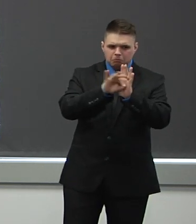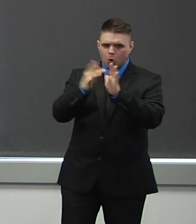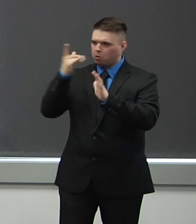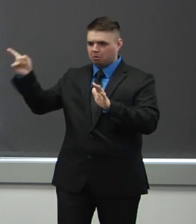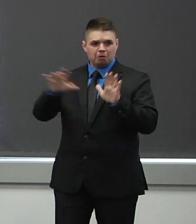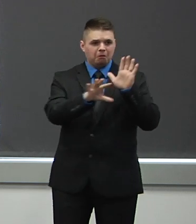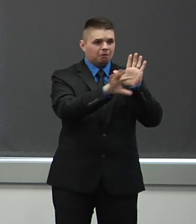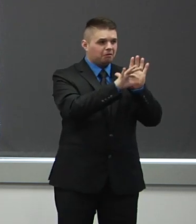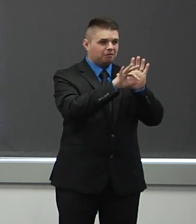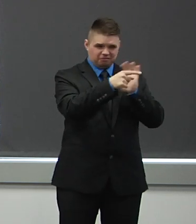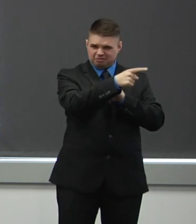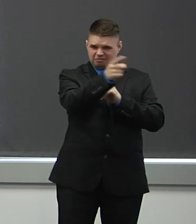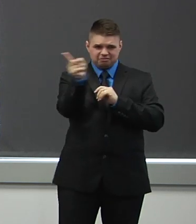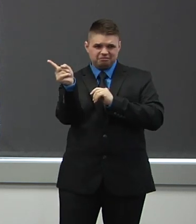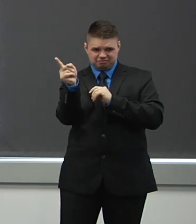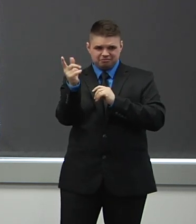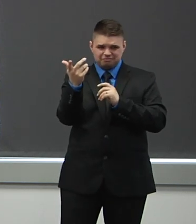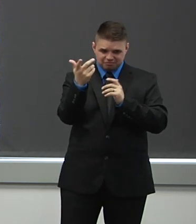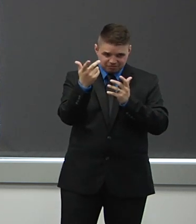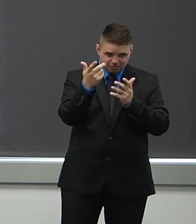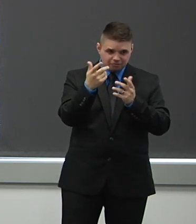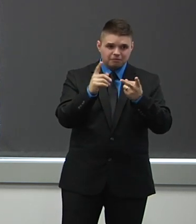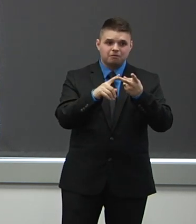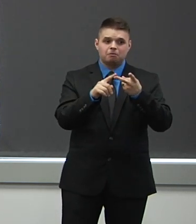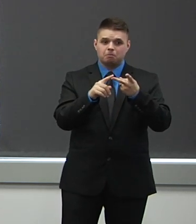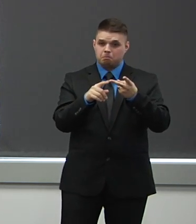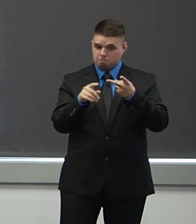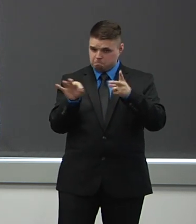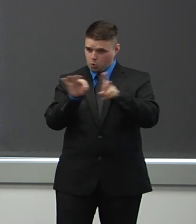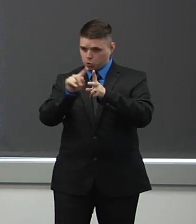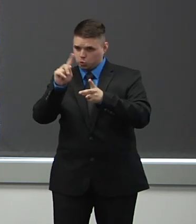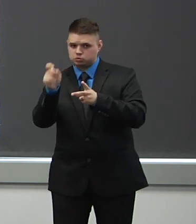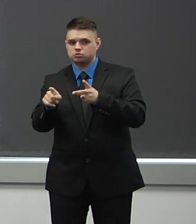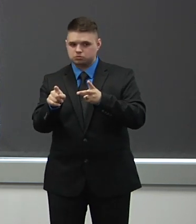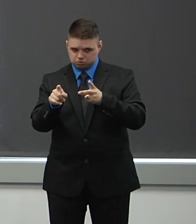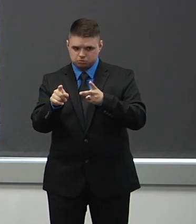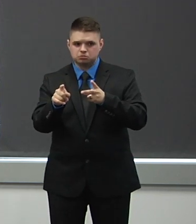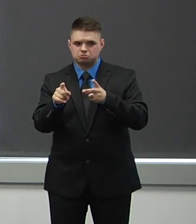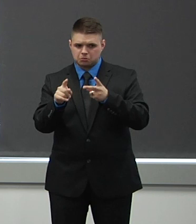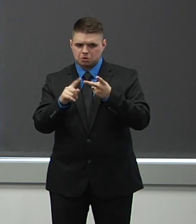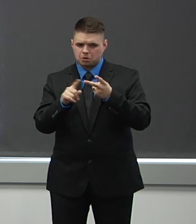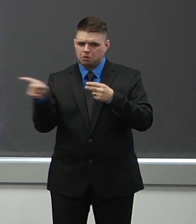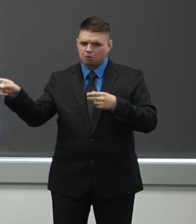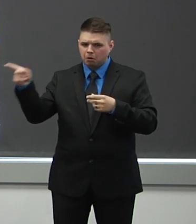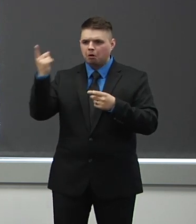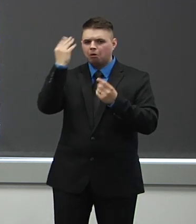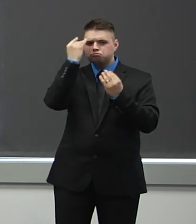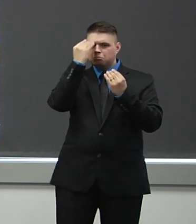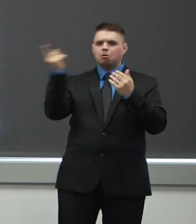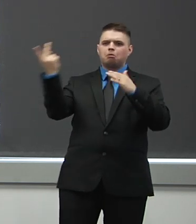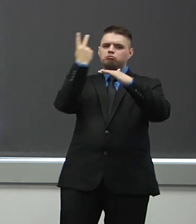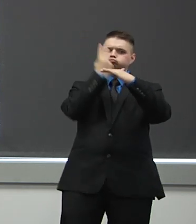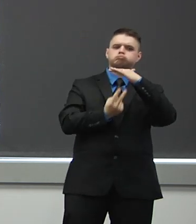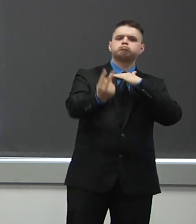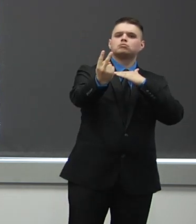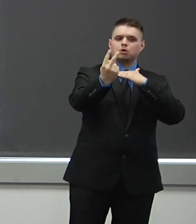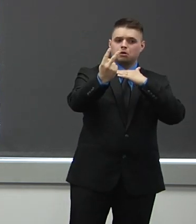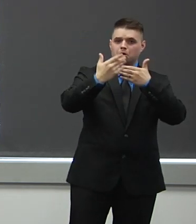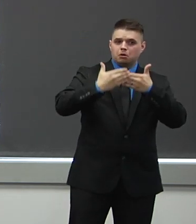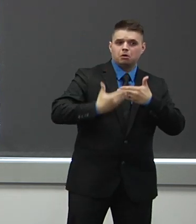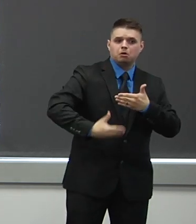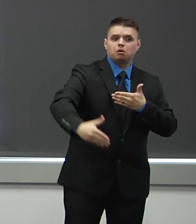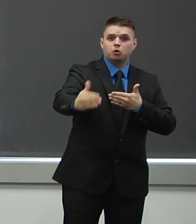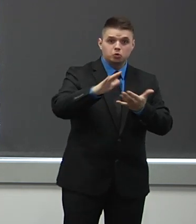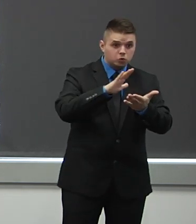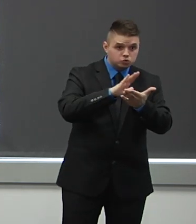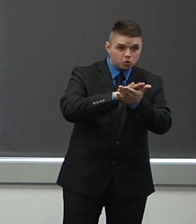the perennial question. At this point, what does she foresee looking ahead if schools are closed,